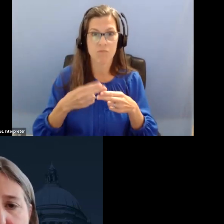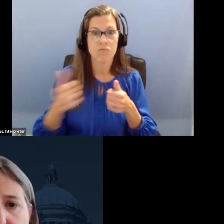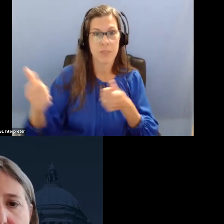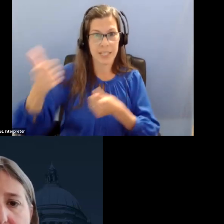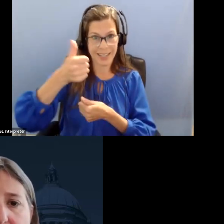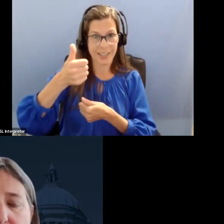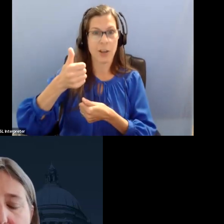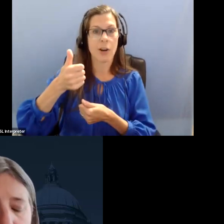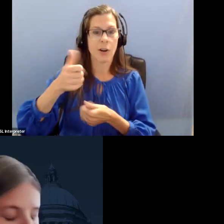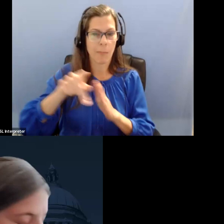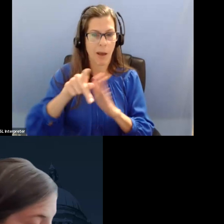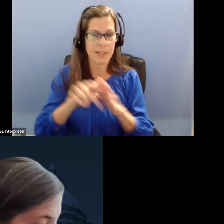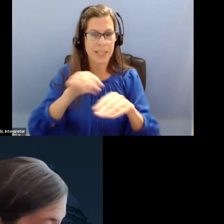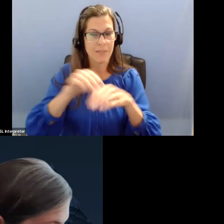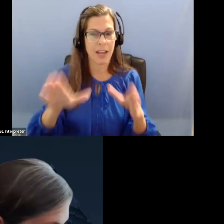Governor Inslee.